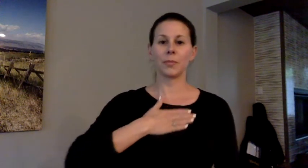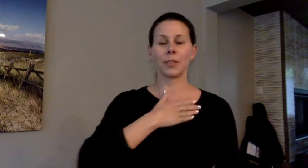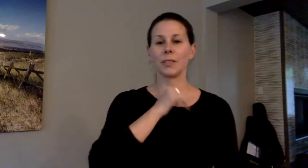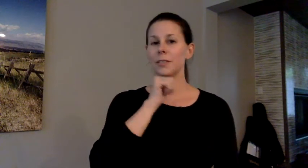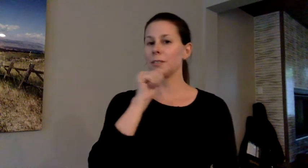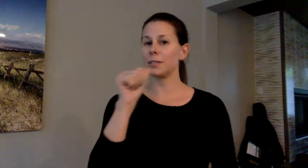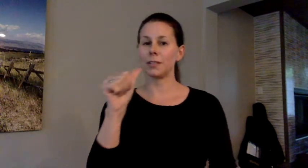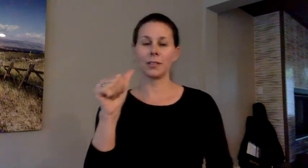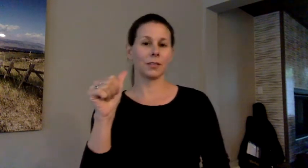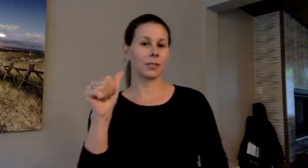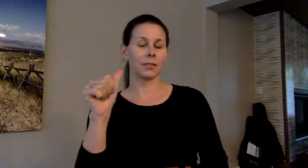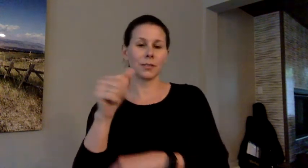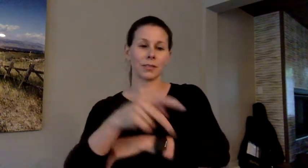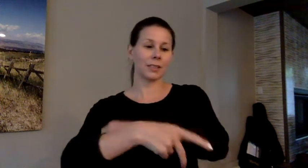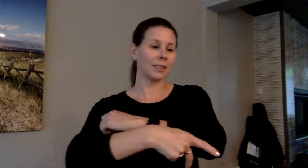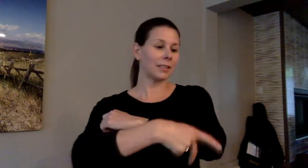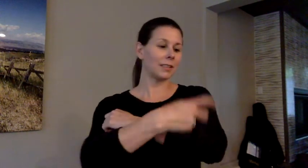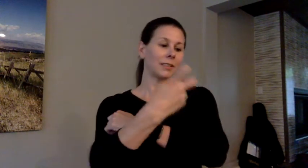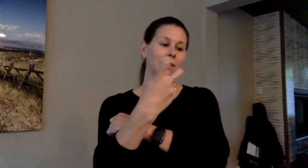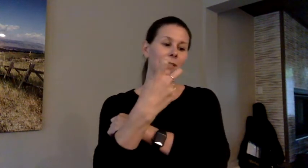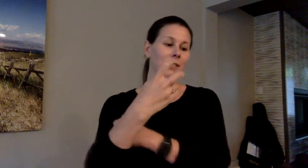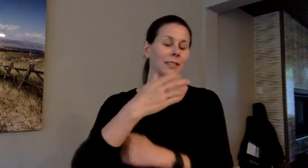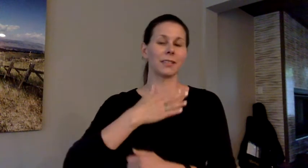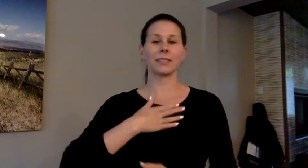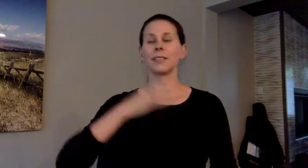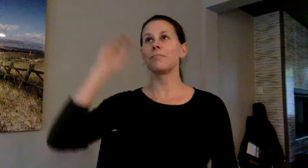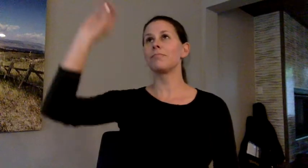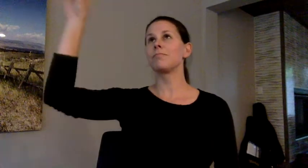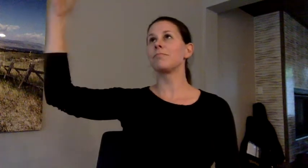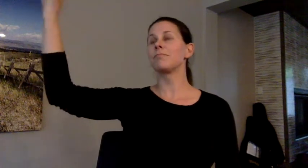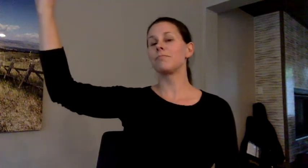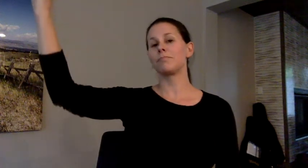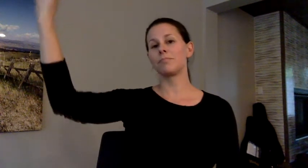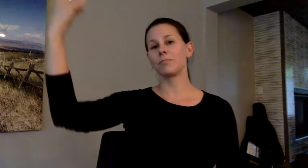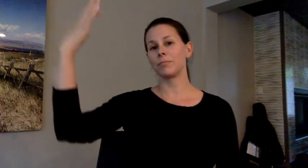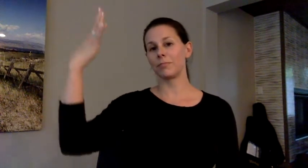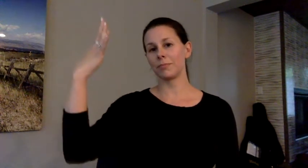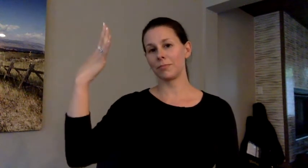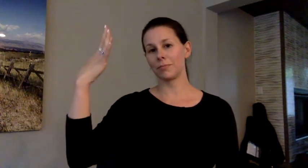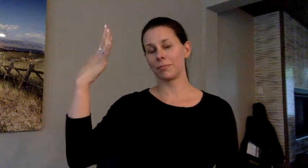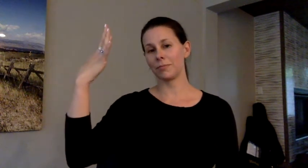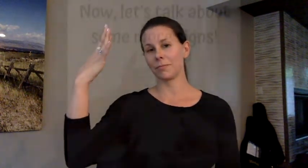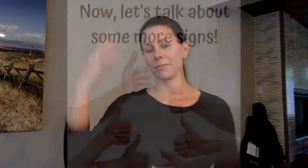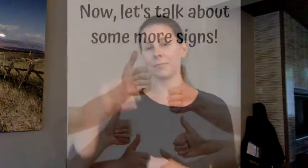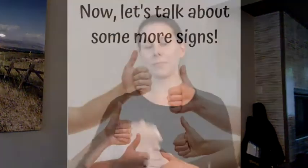Please don't take my sunshine